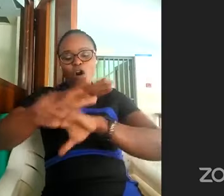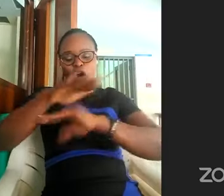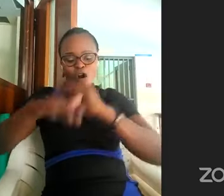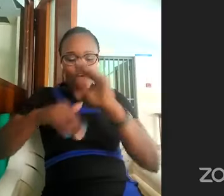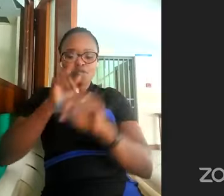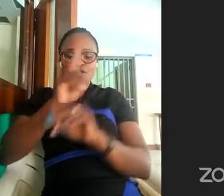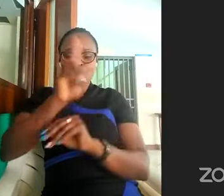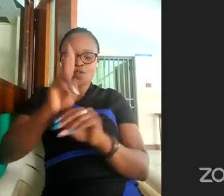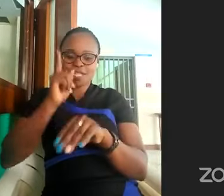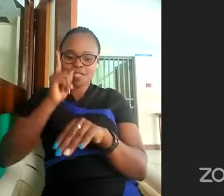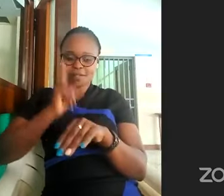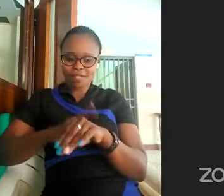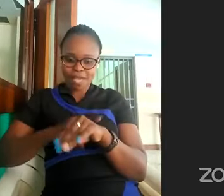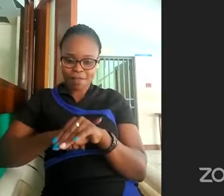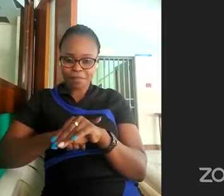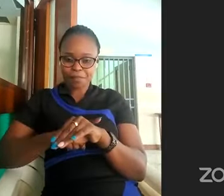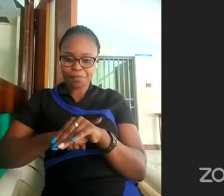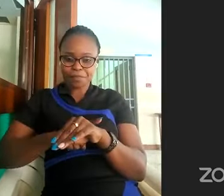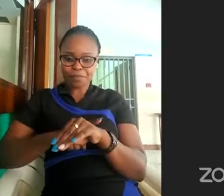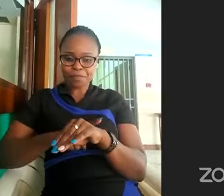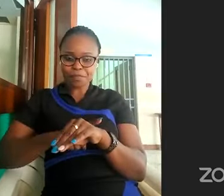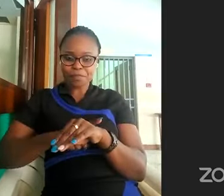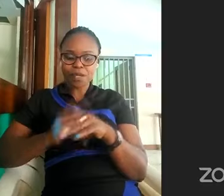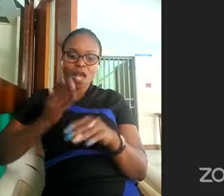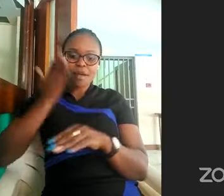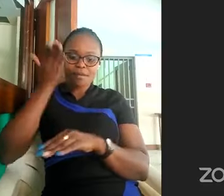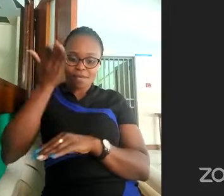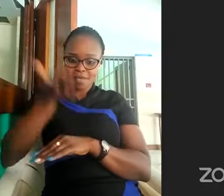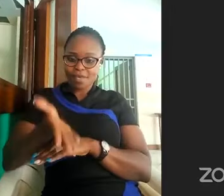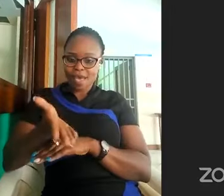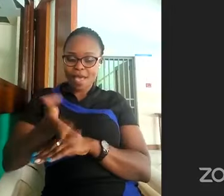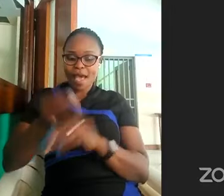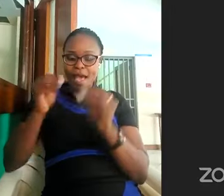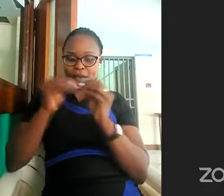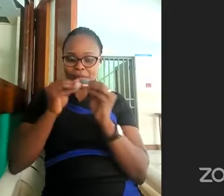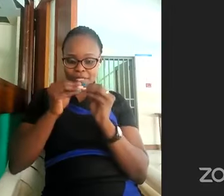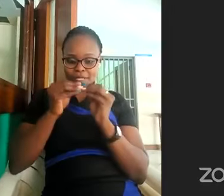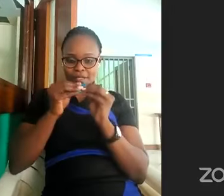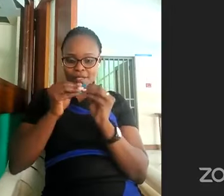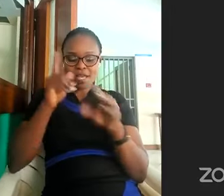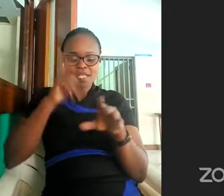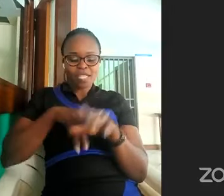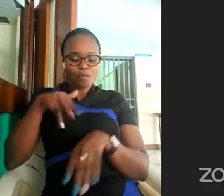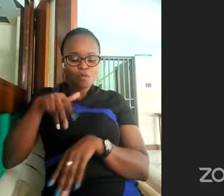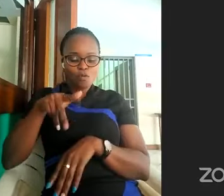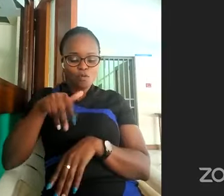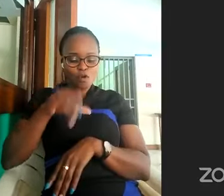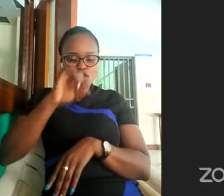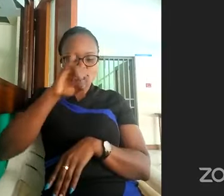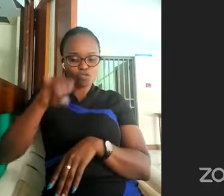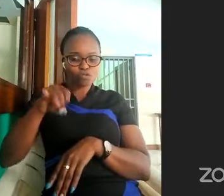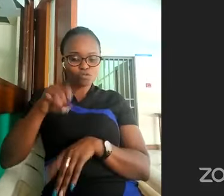and taking time out to attend this webinar as we walk this journey to highlight the link between